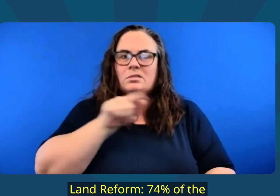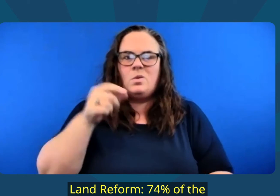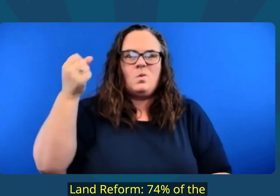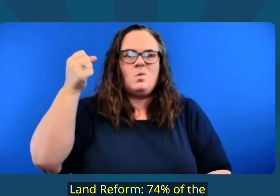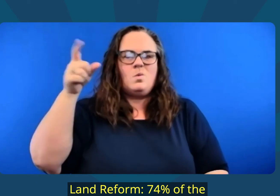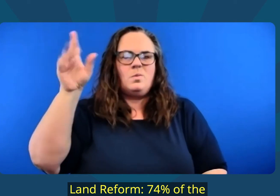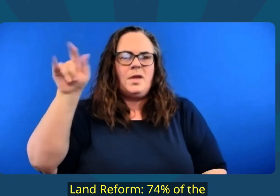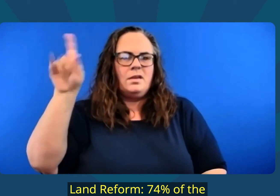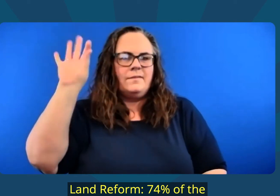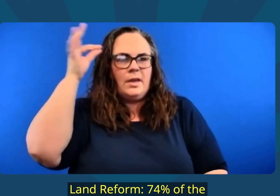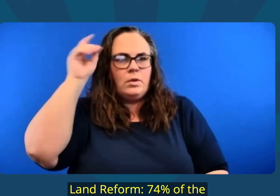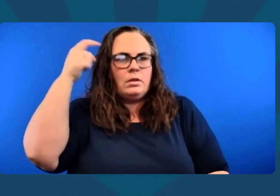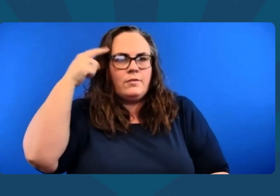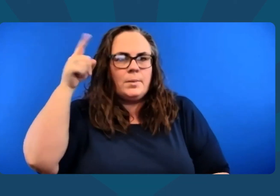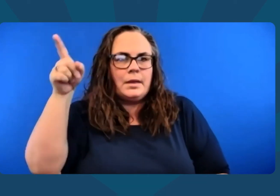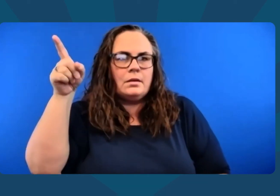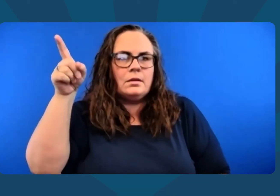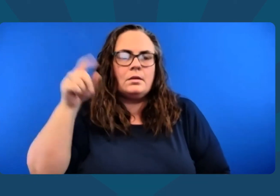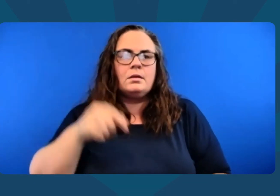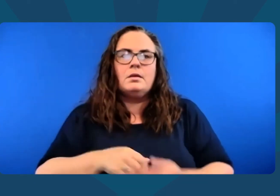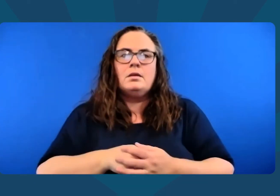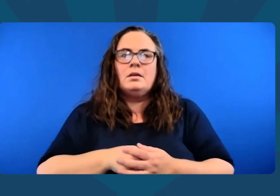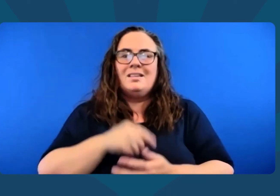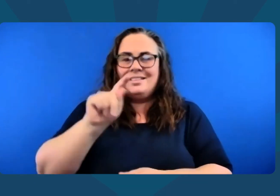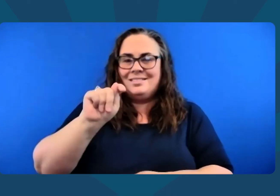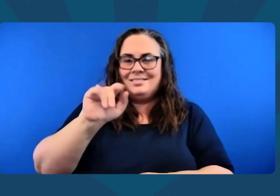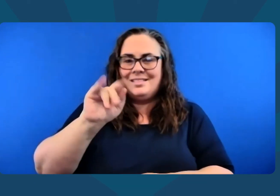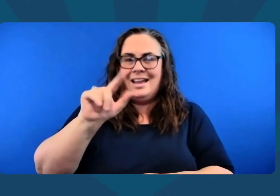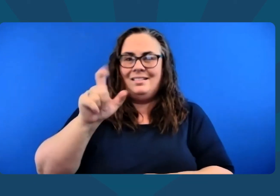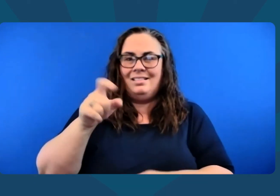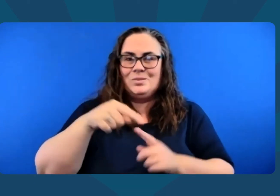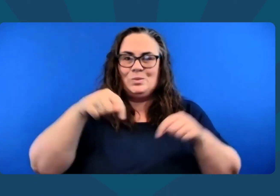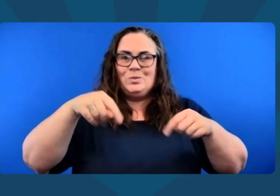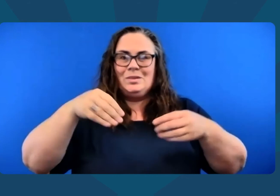74% of the land area of Arizona is held by the federal government.